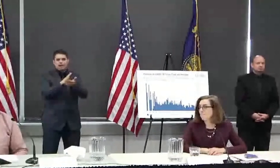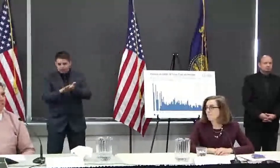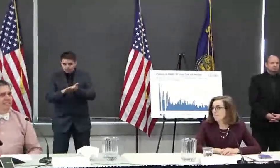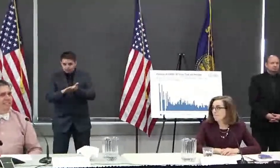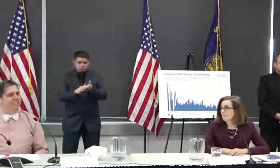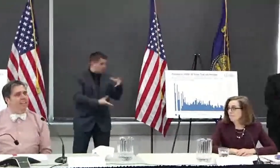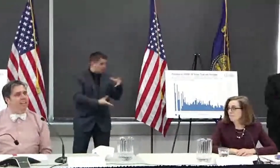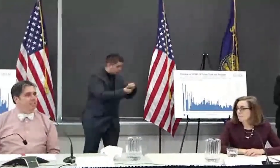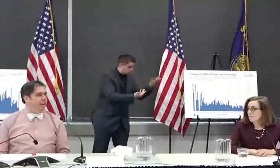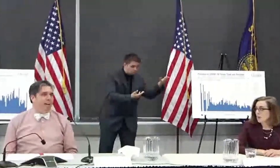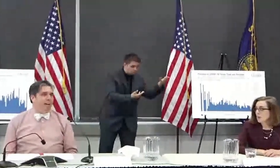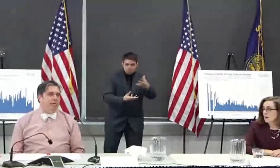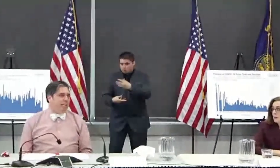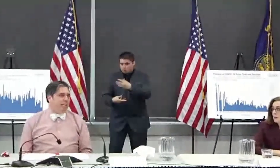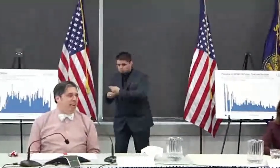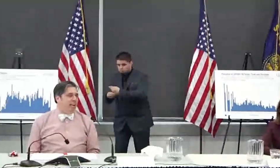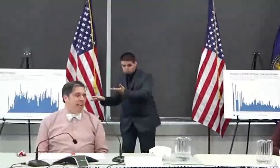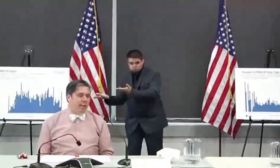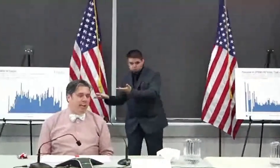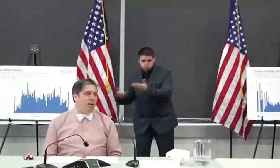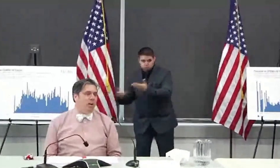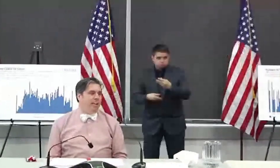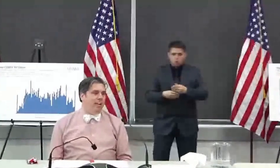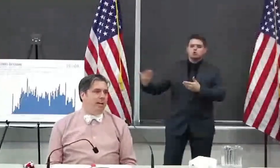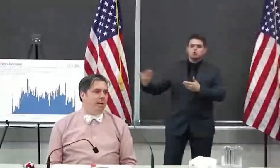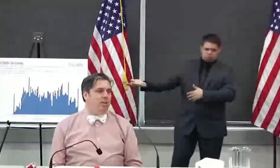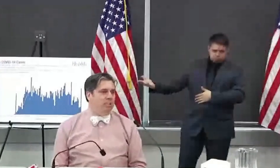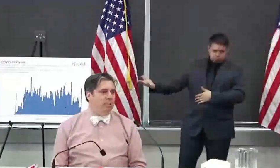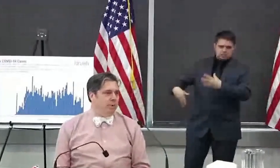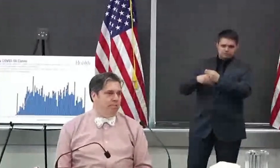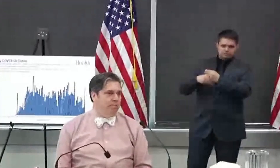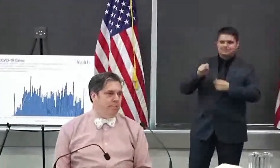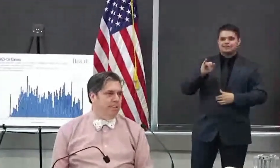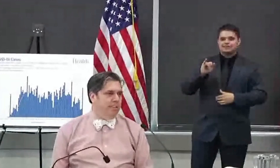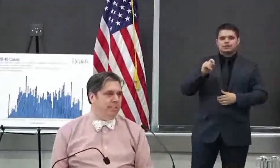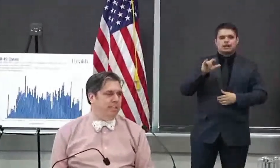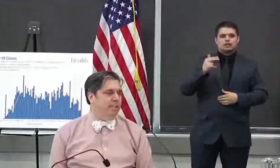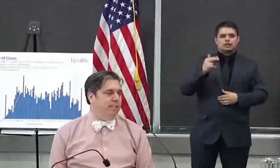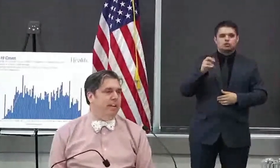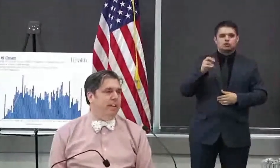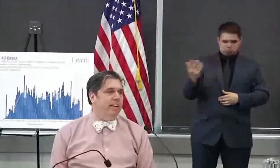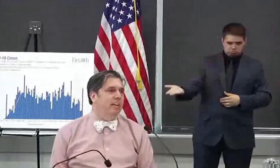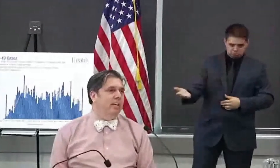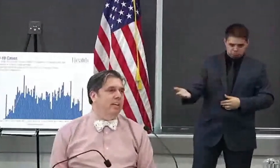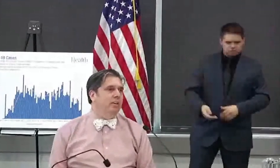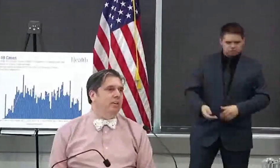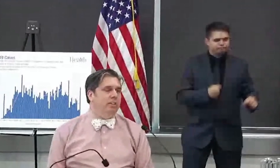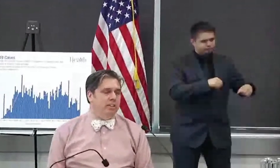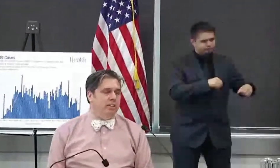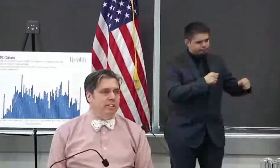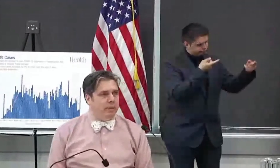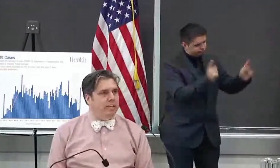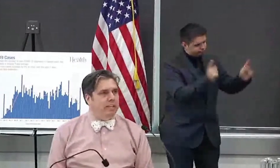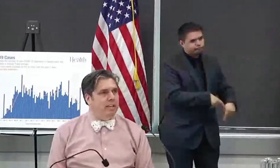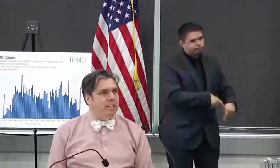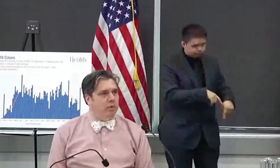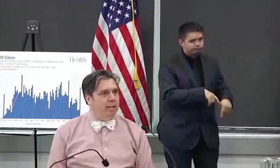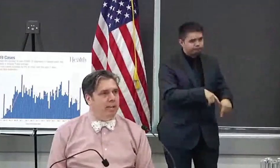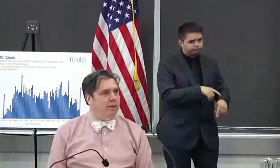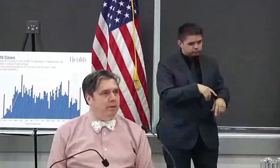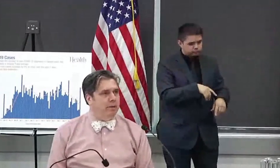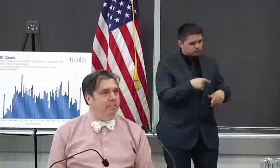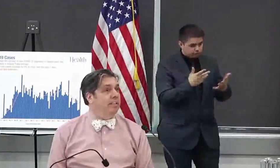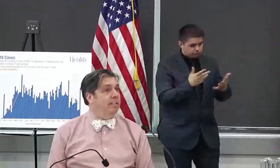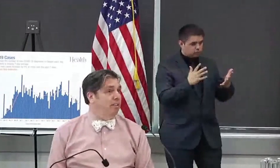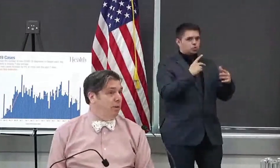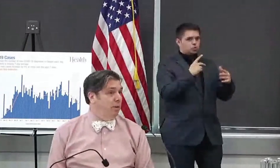Yeah. So I will say, I echo all that about our long-term care facilities, and it's a very, difficult situation, I know, not